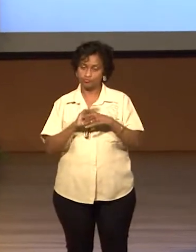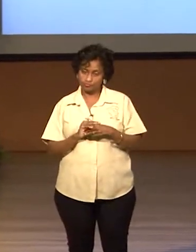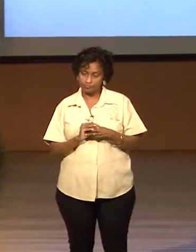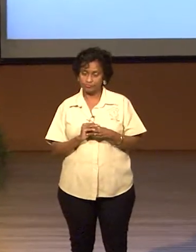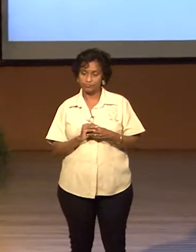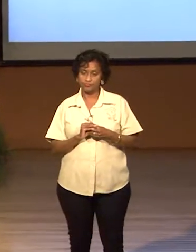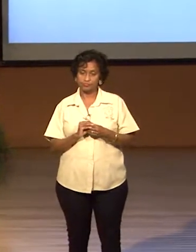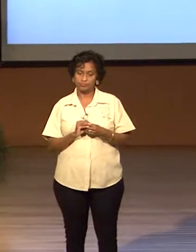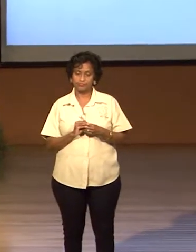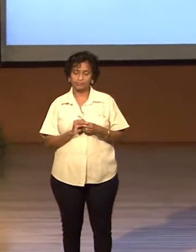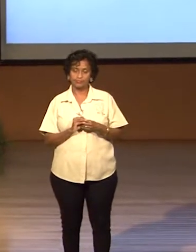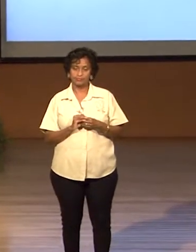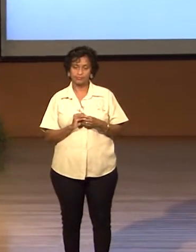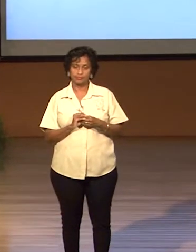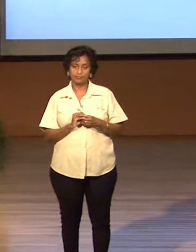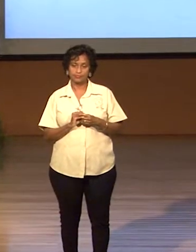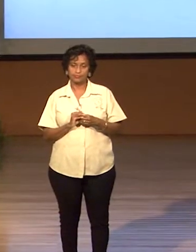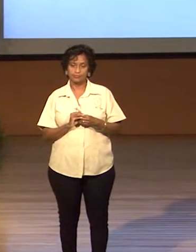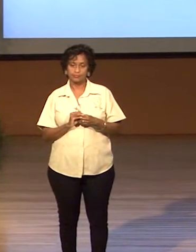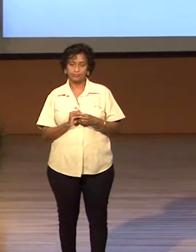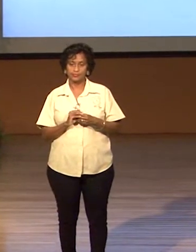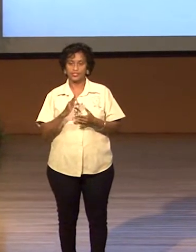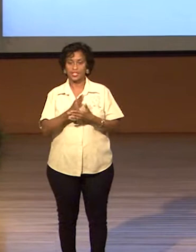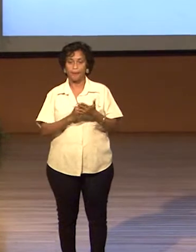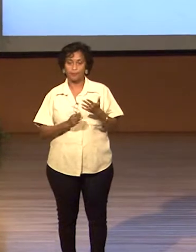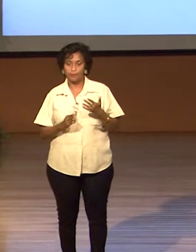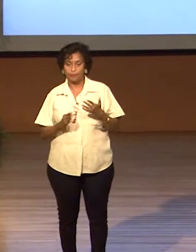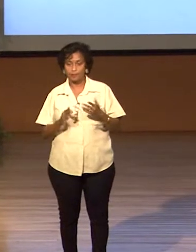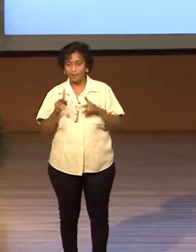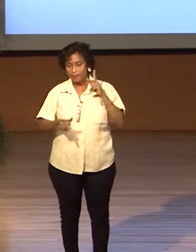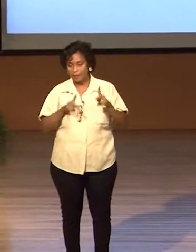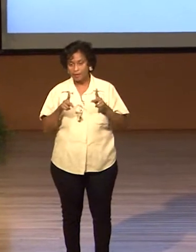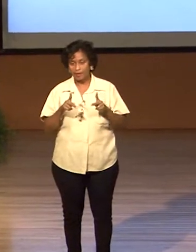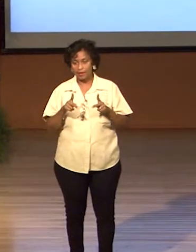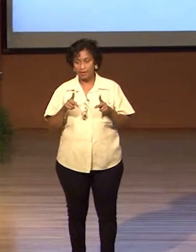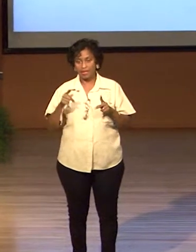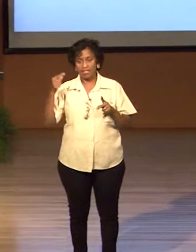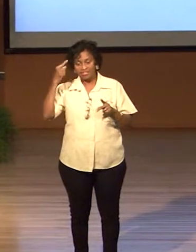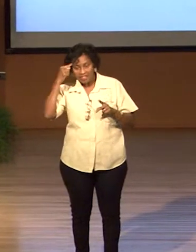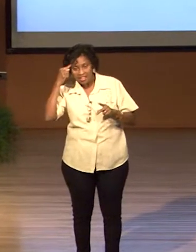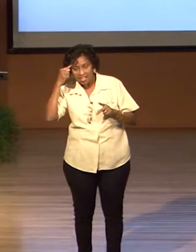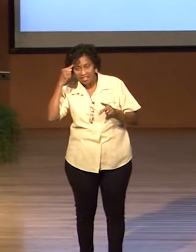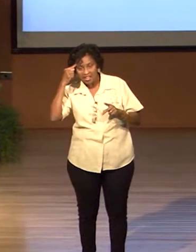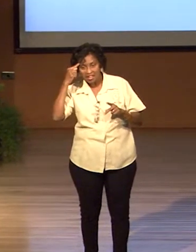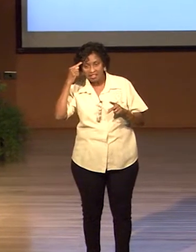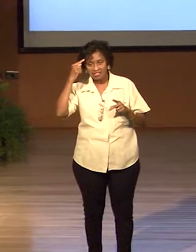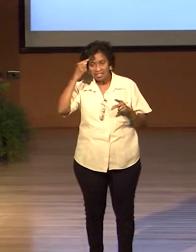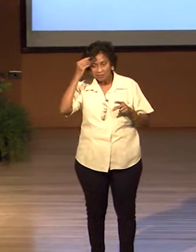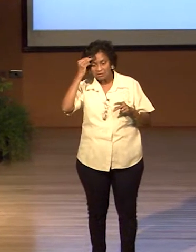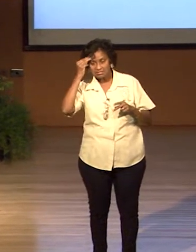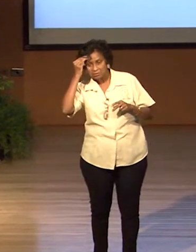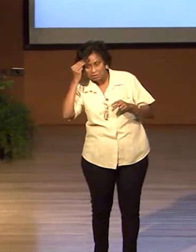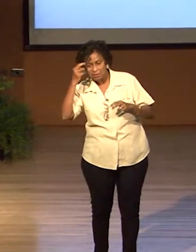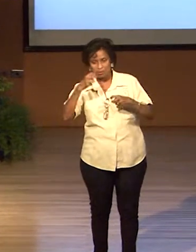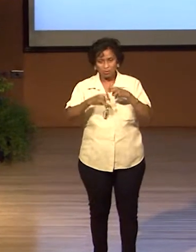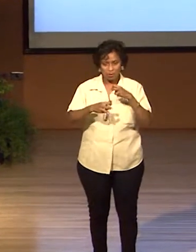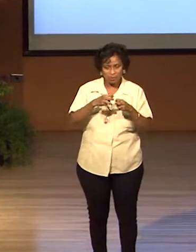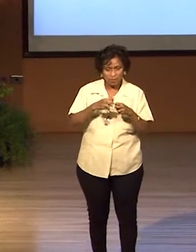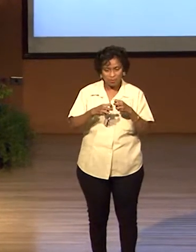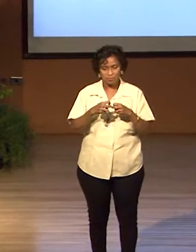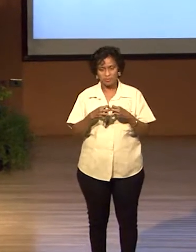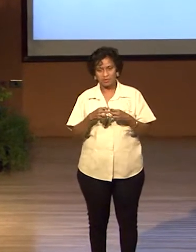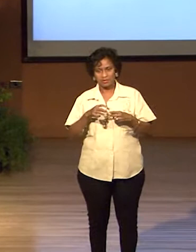is so, for some people, I mean, it's internally stigmatizing as well. I mean, and this, because of how they see